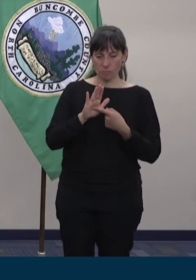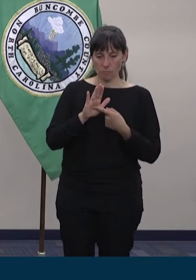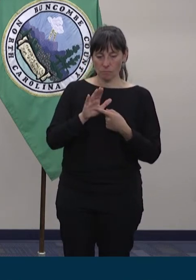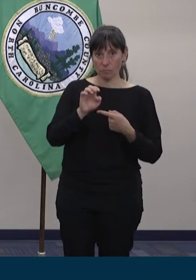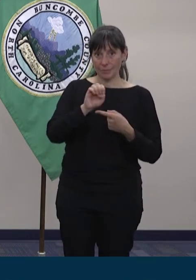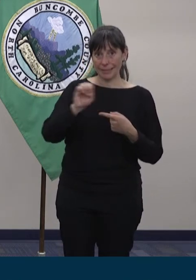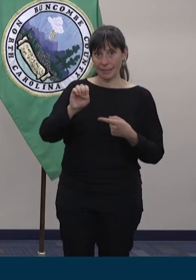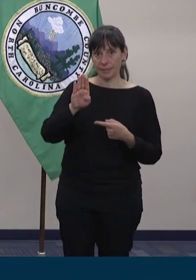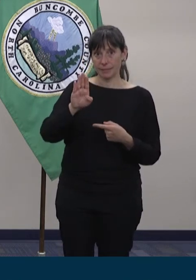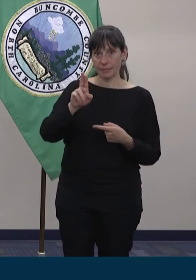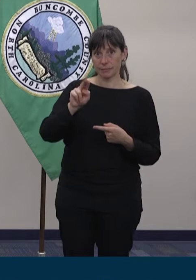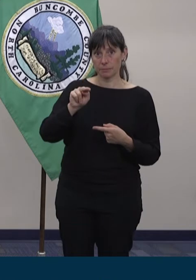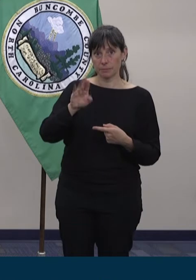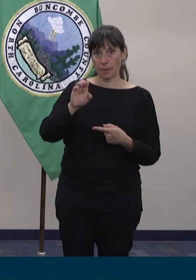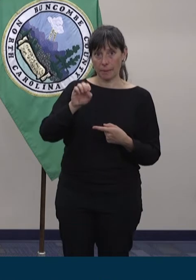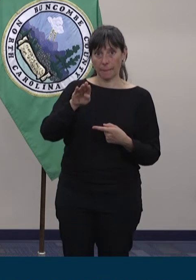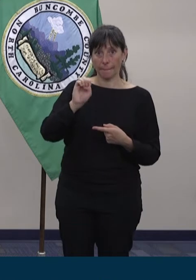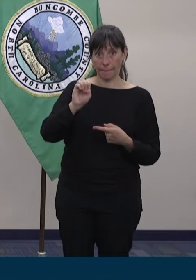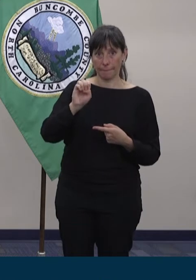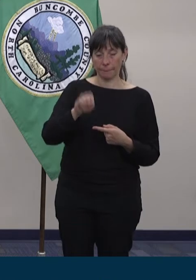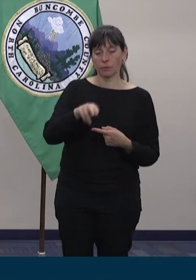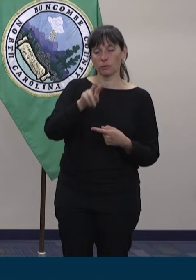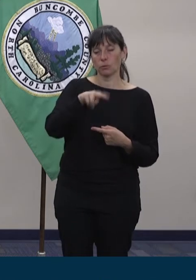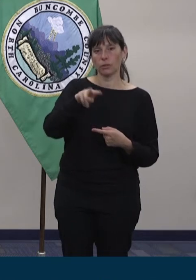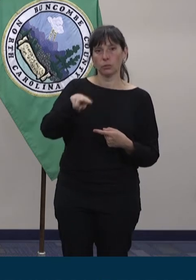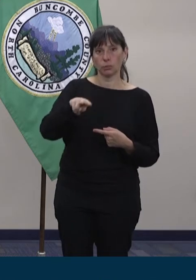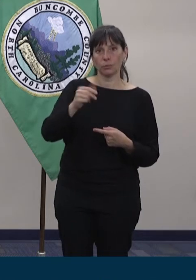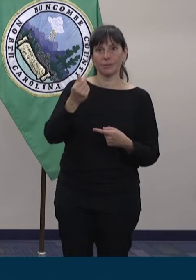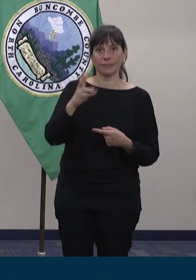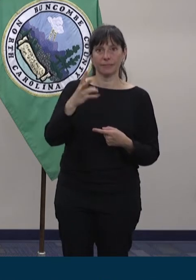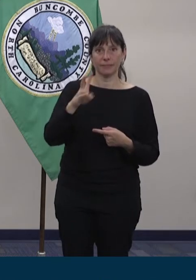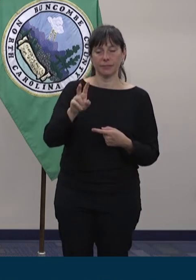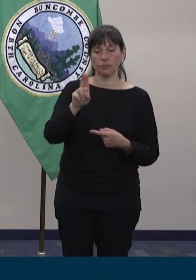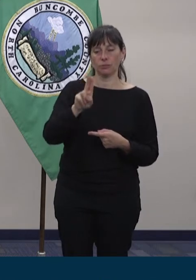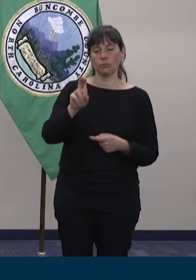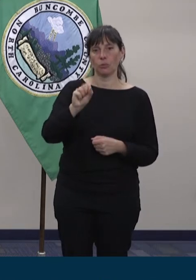East Buncombe at 2217 US 70,